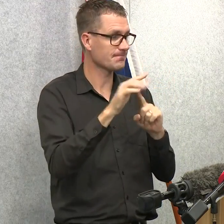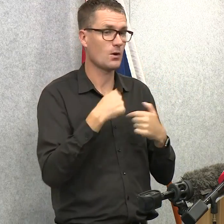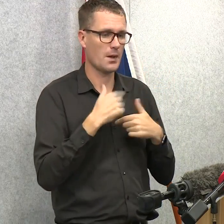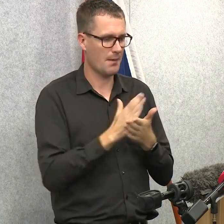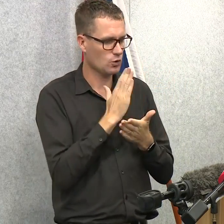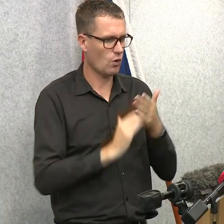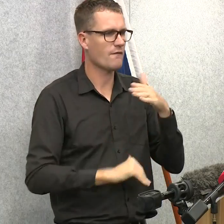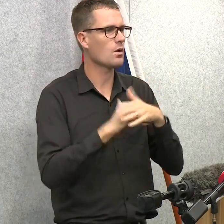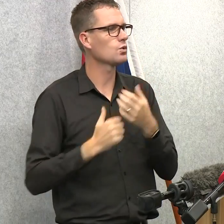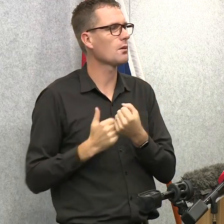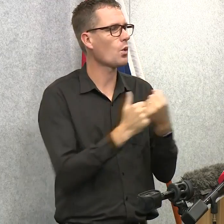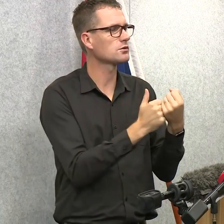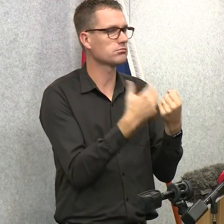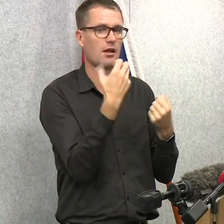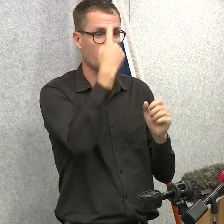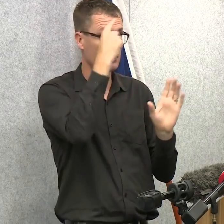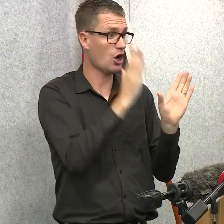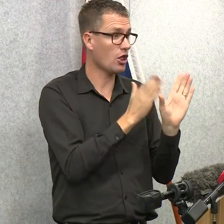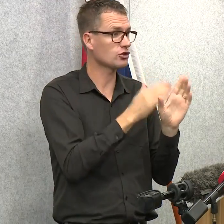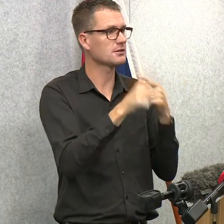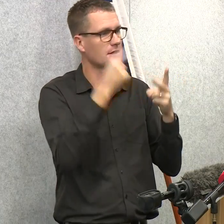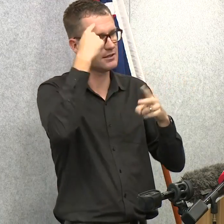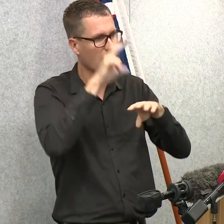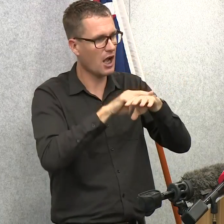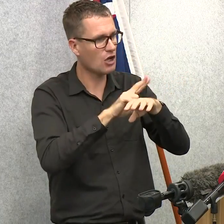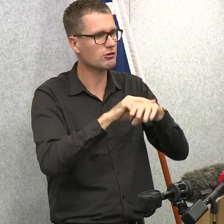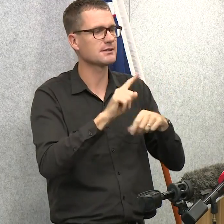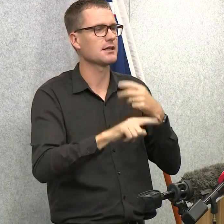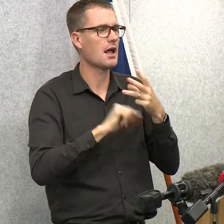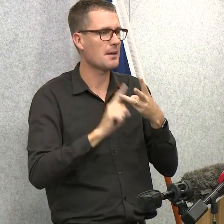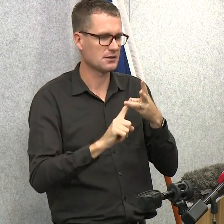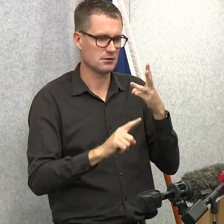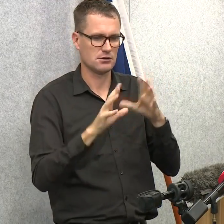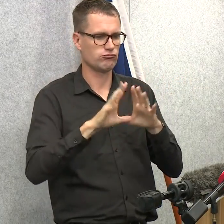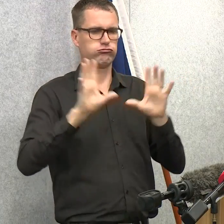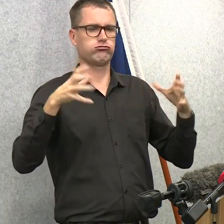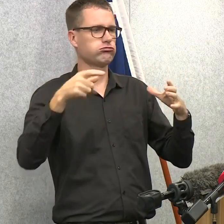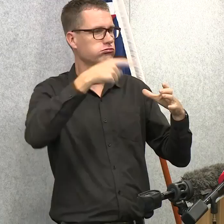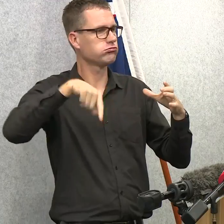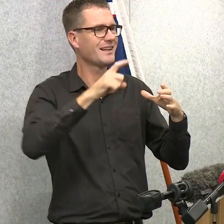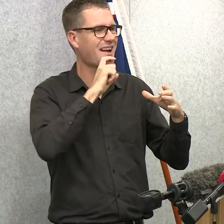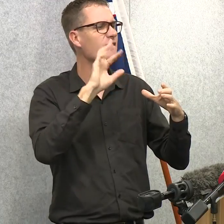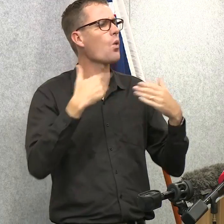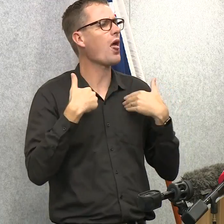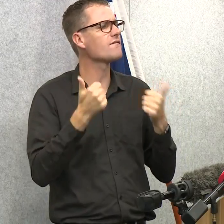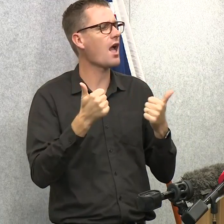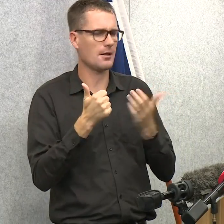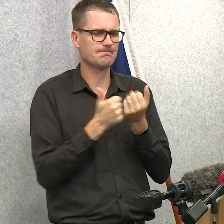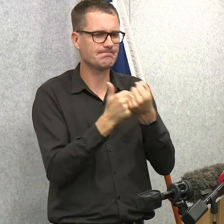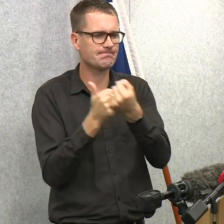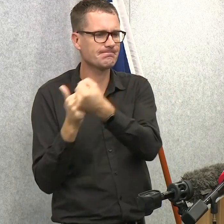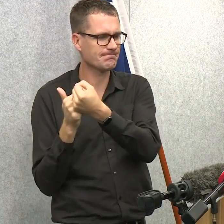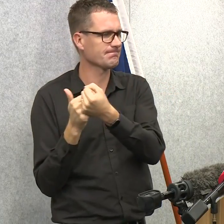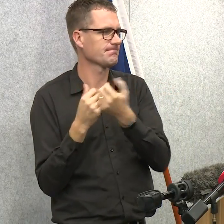get all that support. We have psychologists, psychiatrists, a huge welfare team behind us and the other emergency